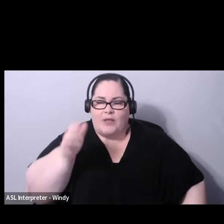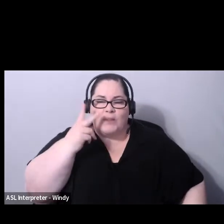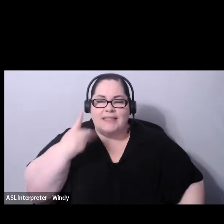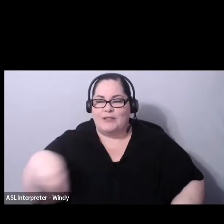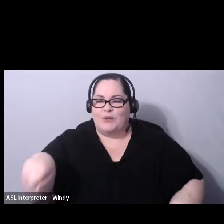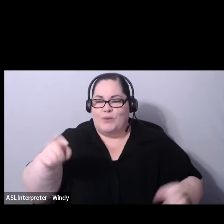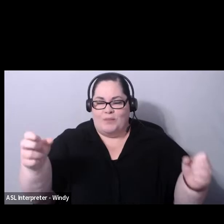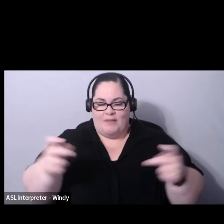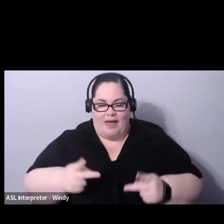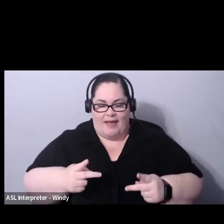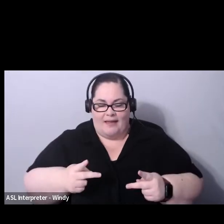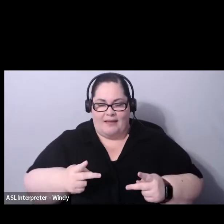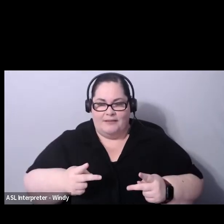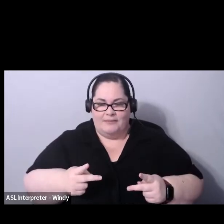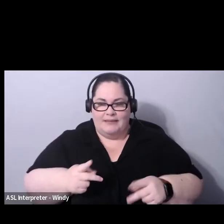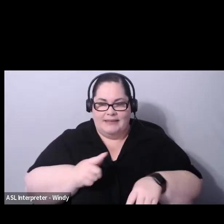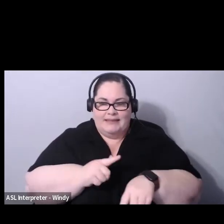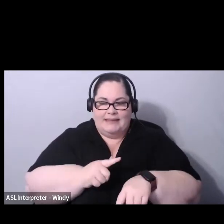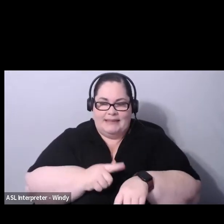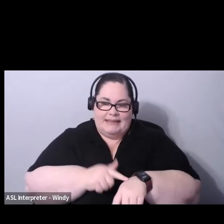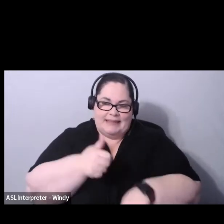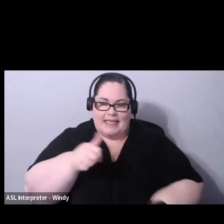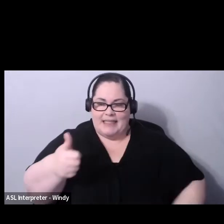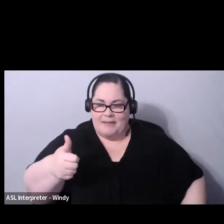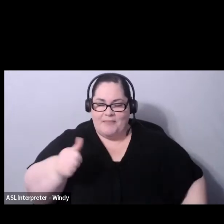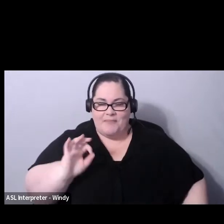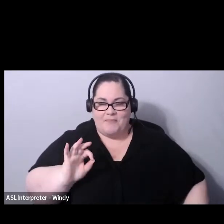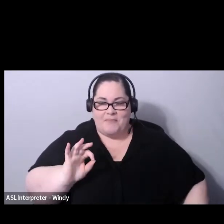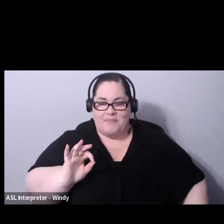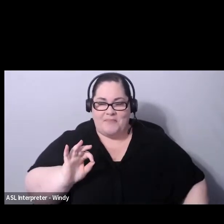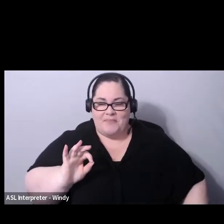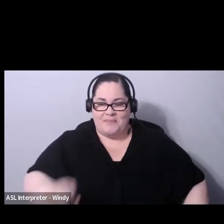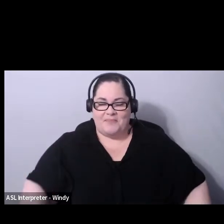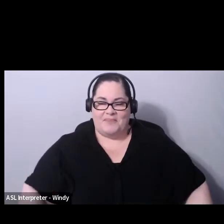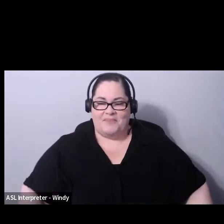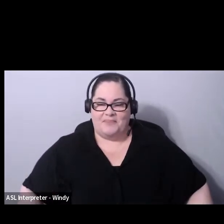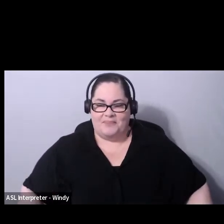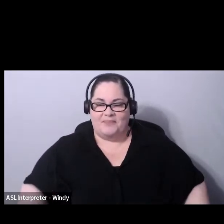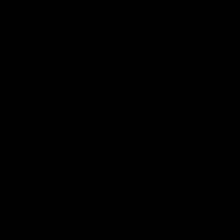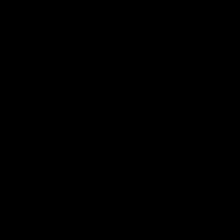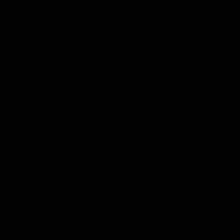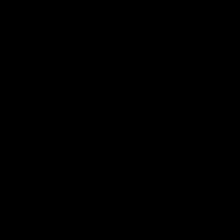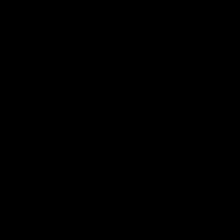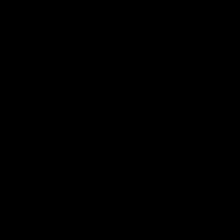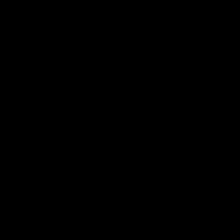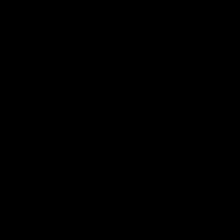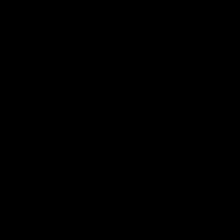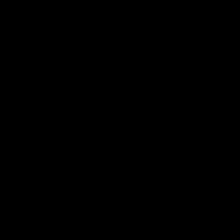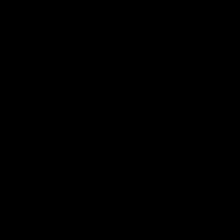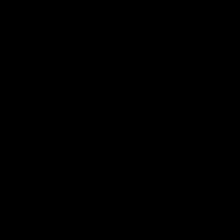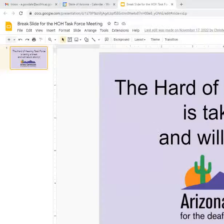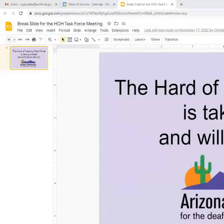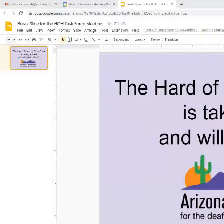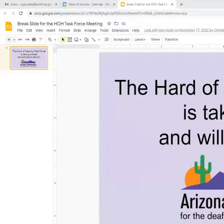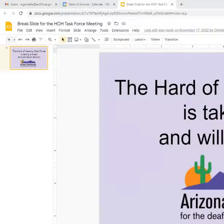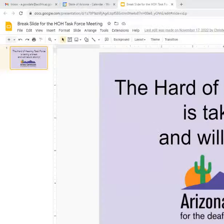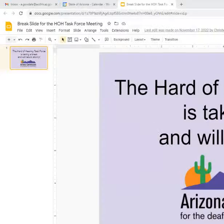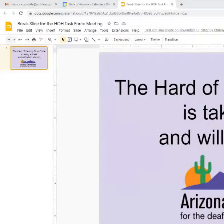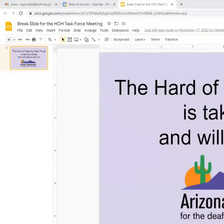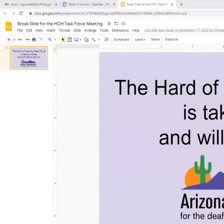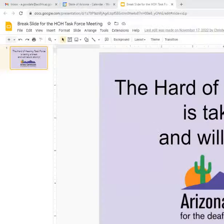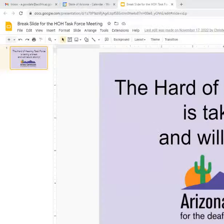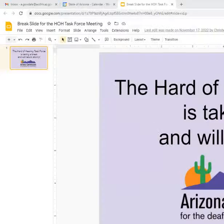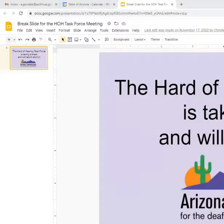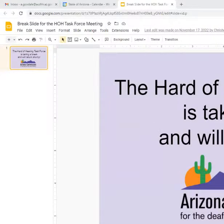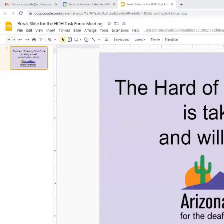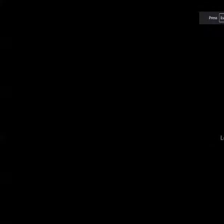everyone back at 10 after 10. Okay, and we're going to go ahead and go on a break, and we'll thank